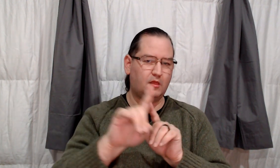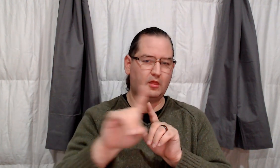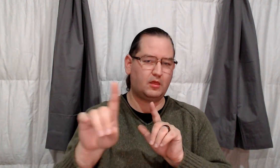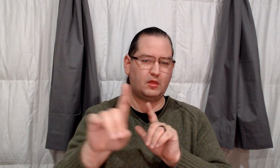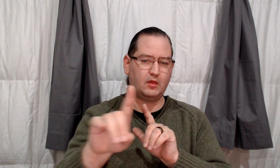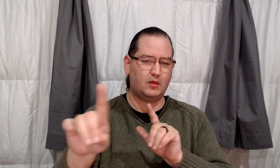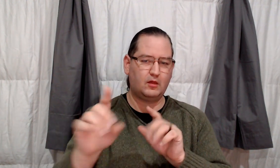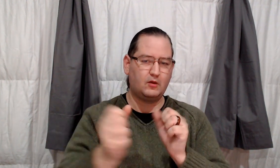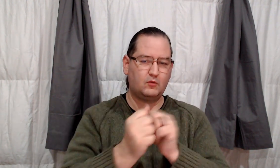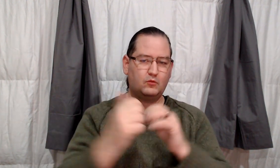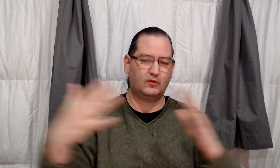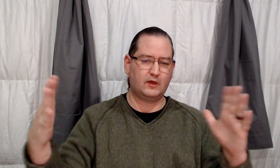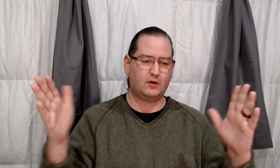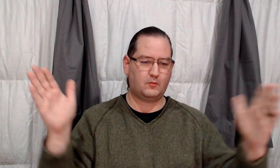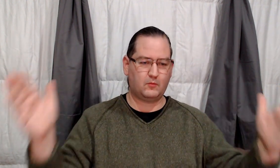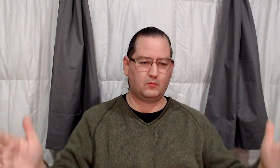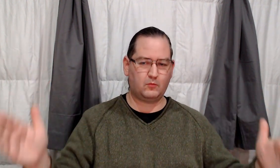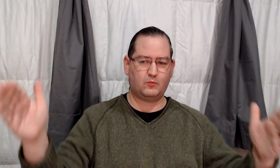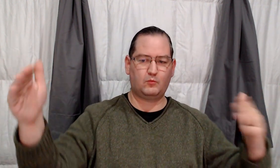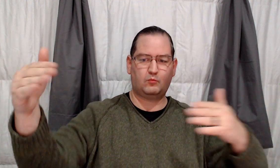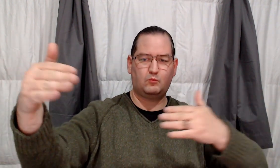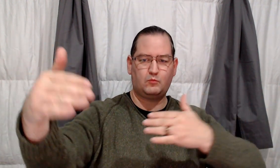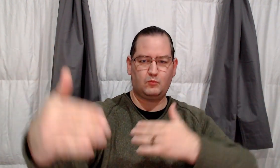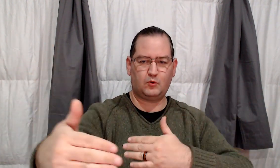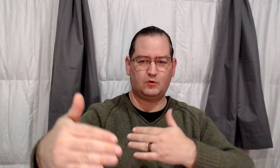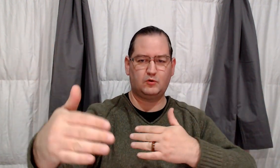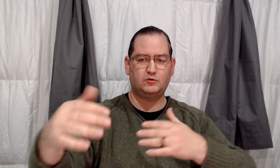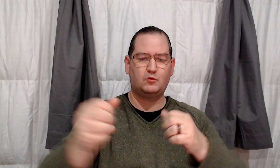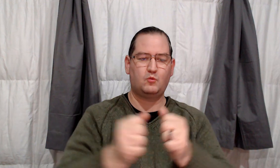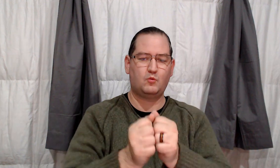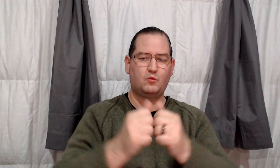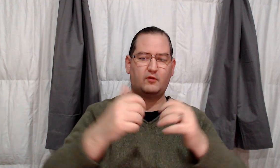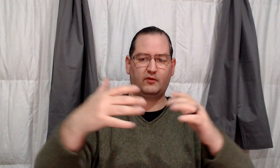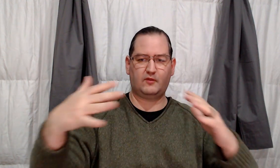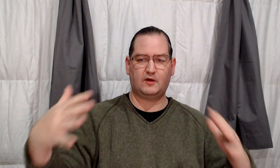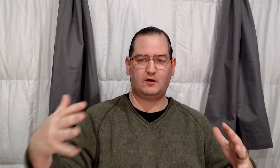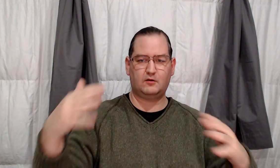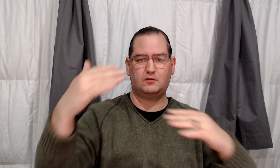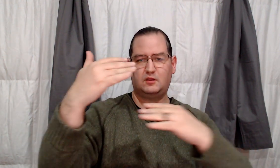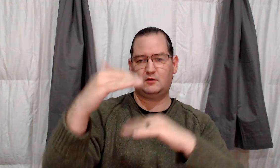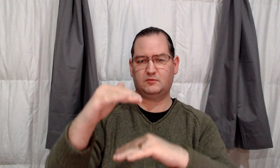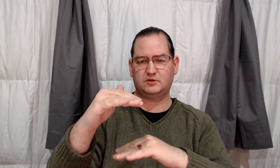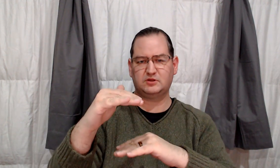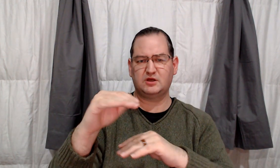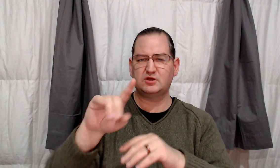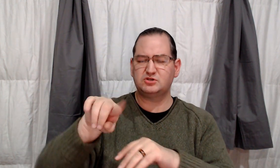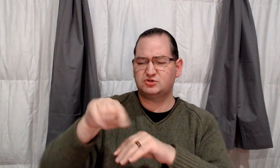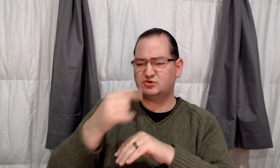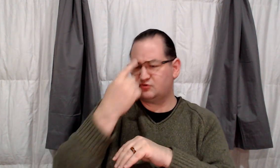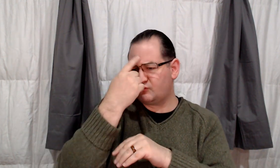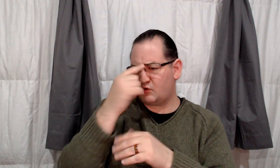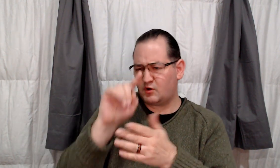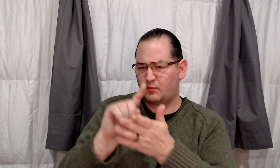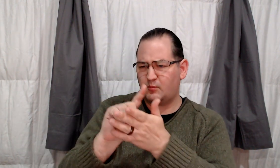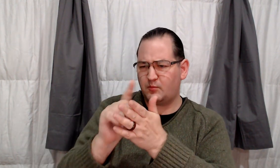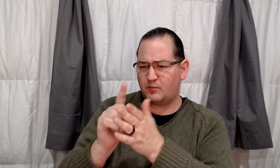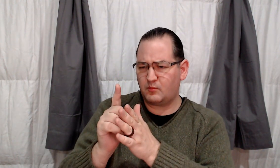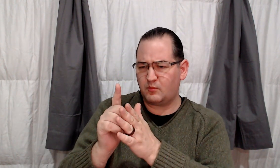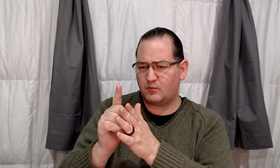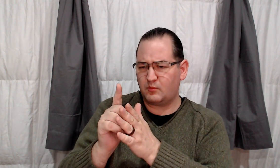borders, without limits. Just for a moment, see yourself out there. It's an hour from now, it's a week